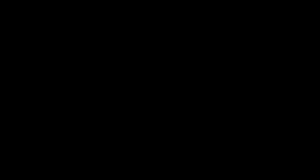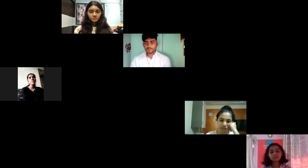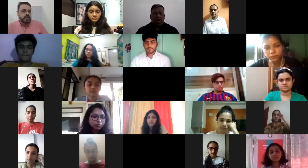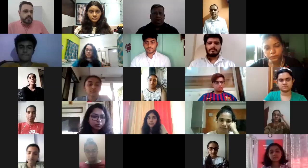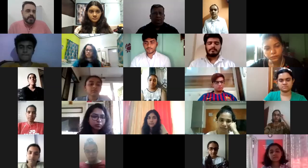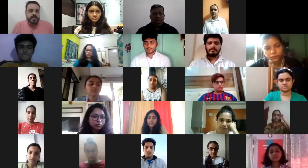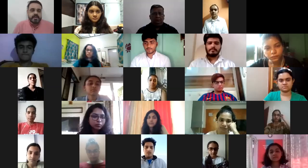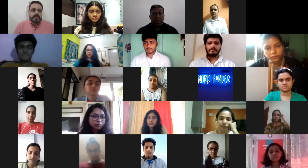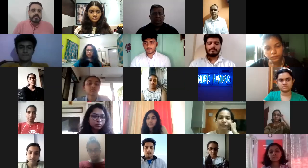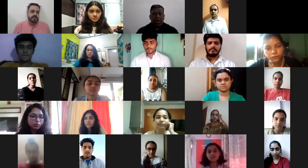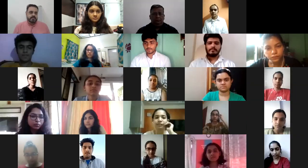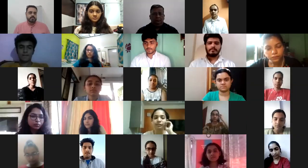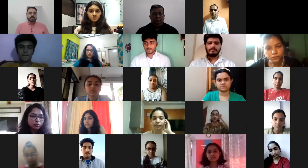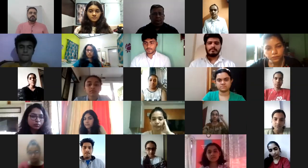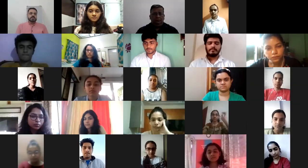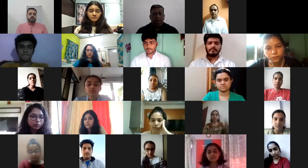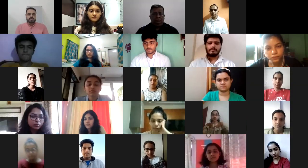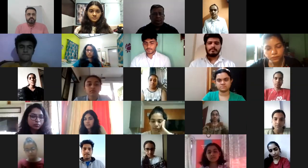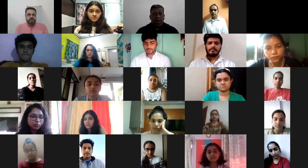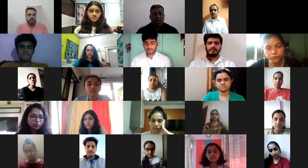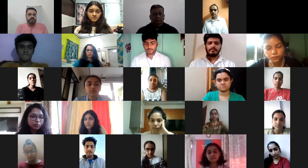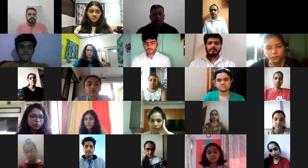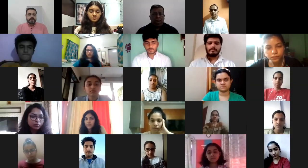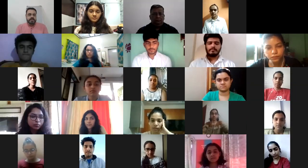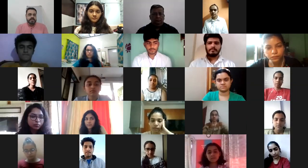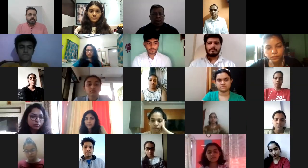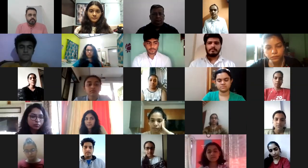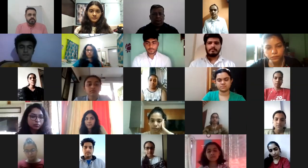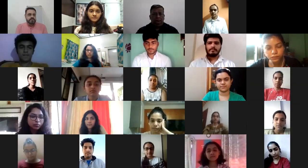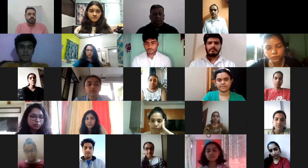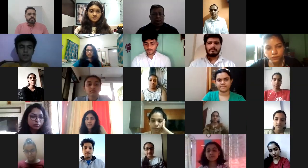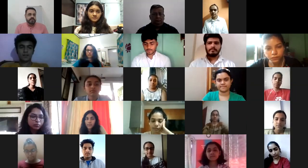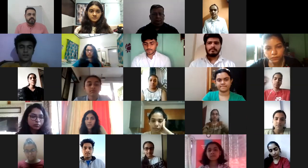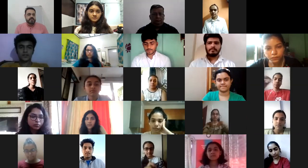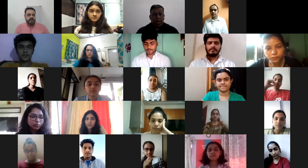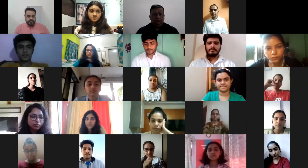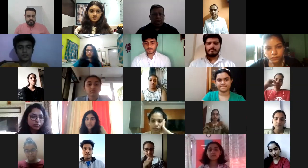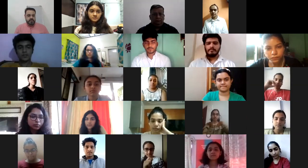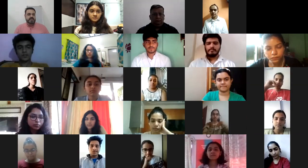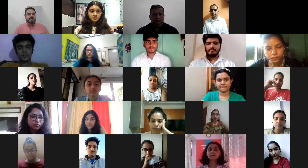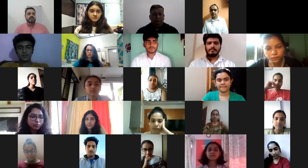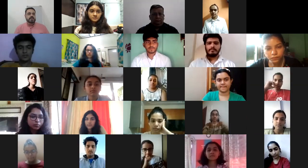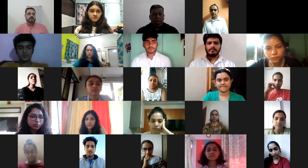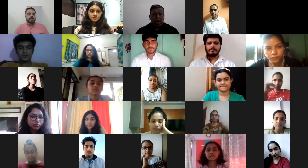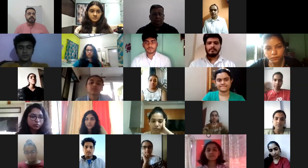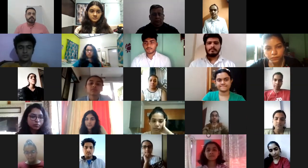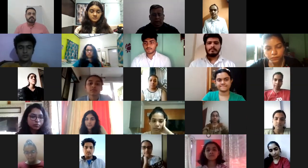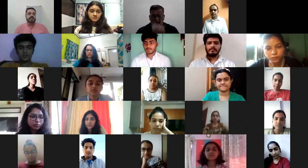what went on until 2003, 2004. In the year 2004 and 5, we started what we call as the community-based